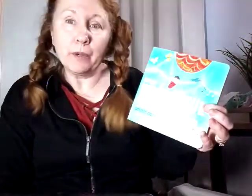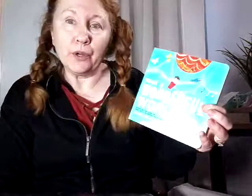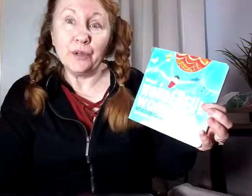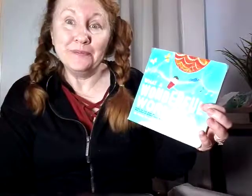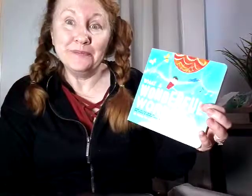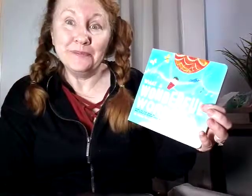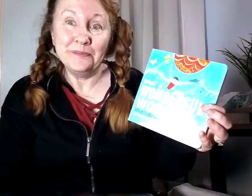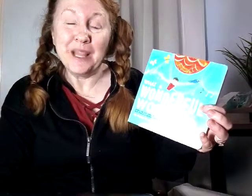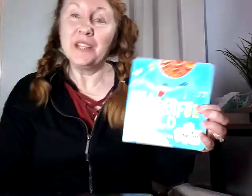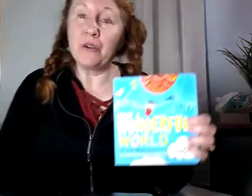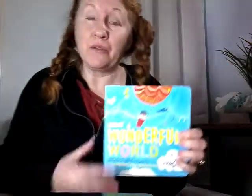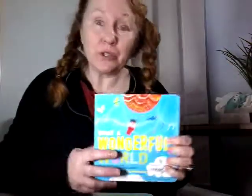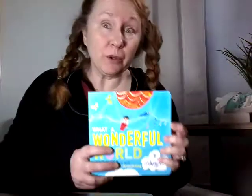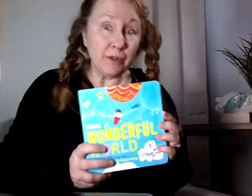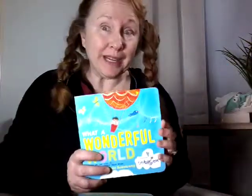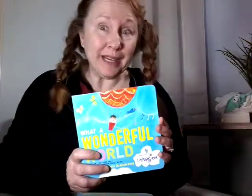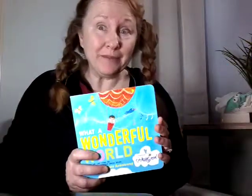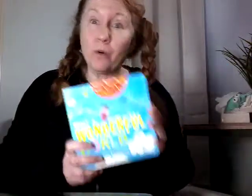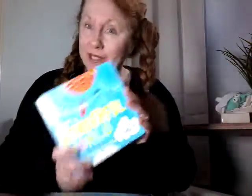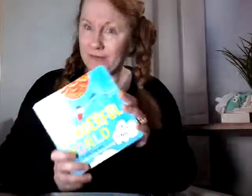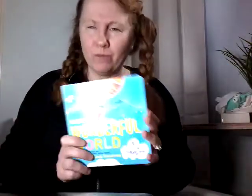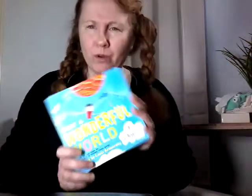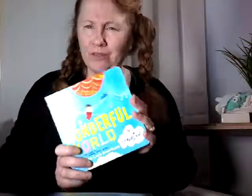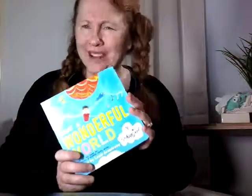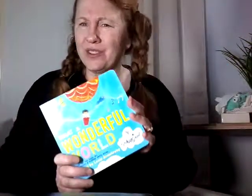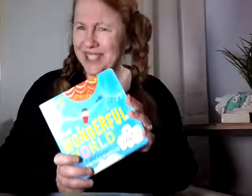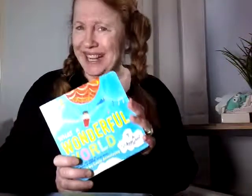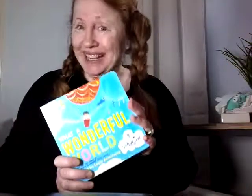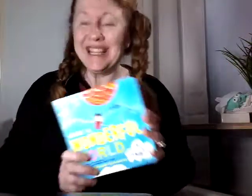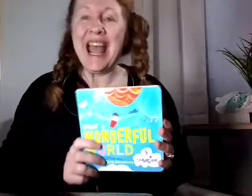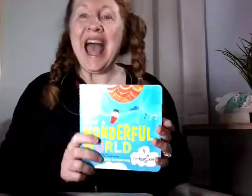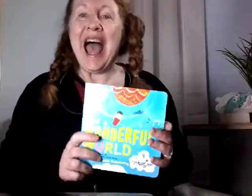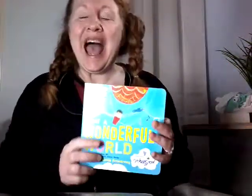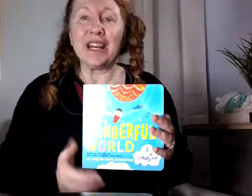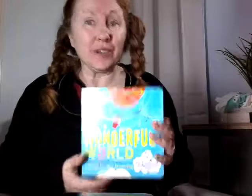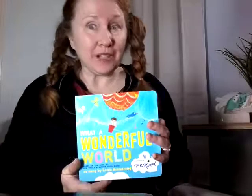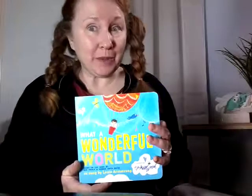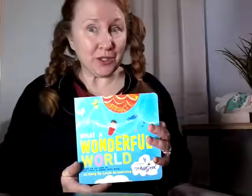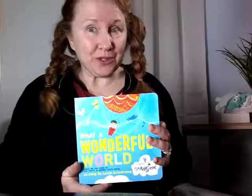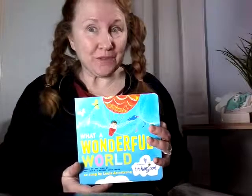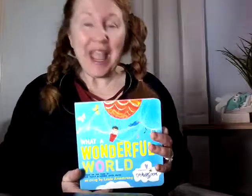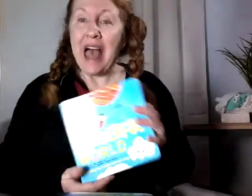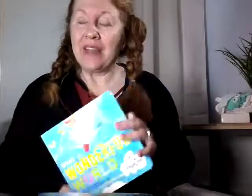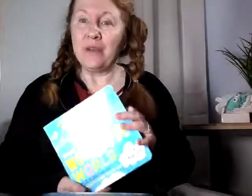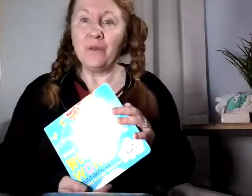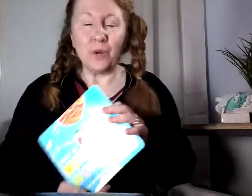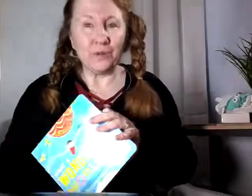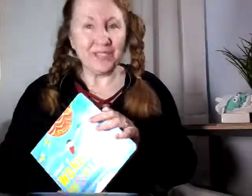Hopgood. So first we'll read it, or we'll rather sing it, and look at the pictures, and then we'll sign